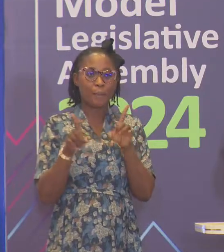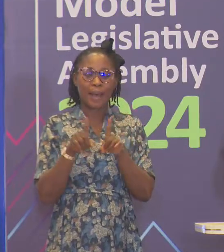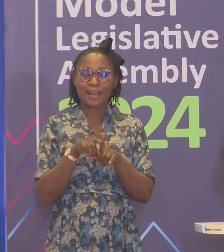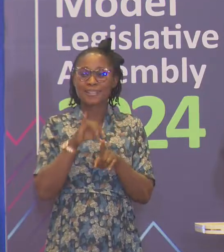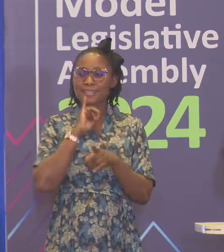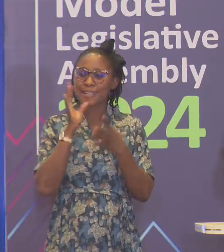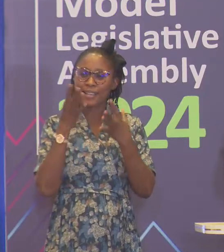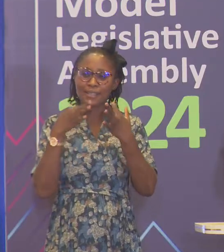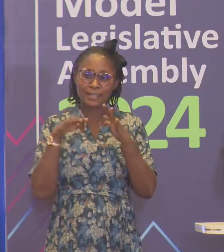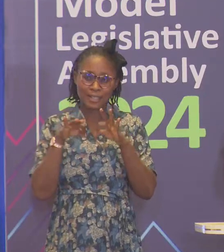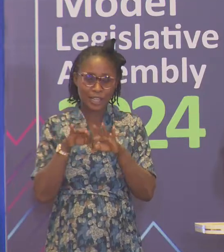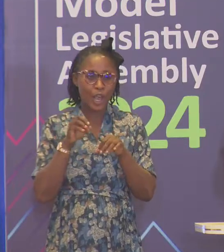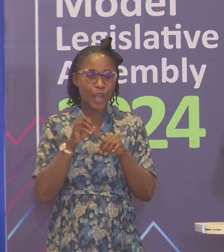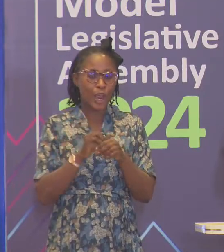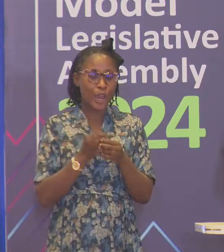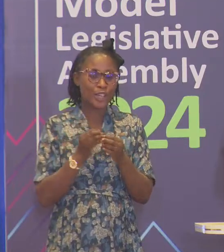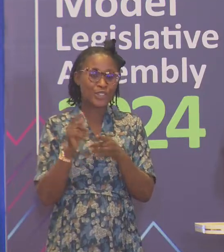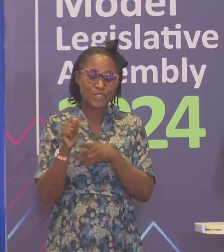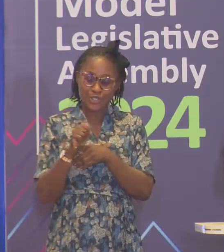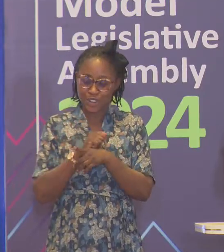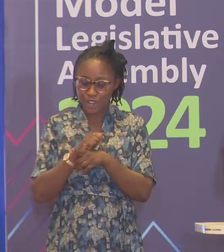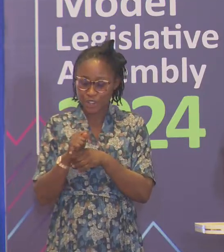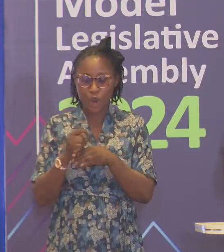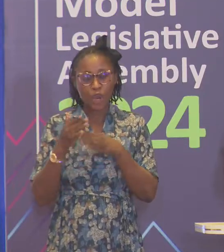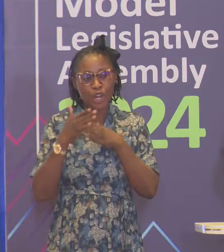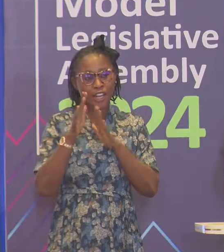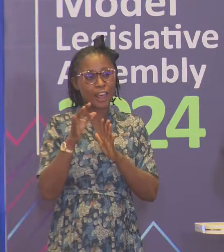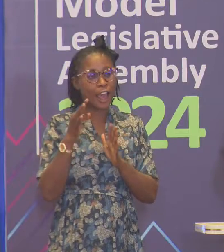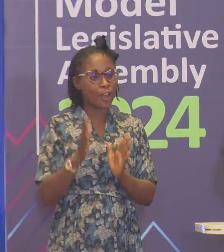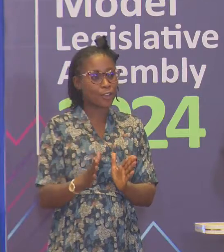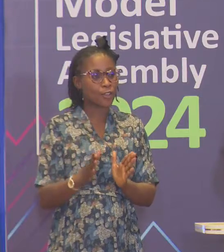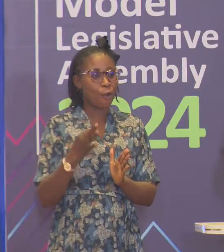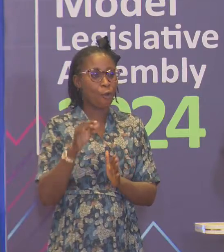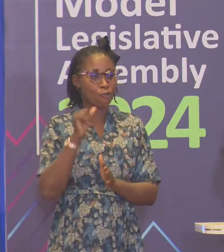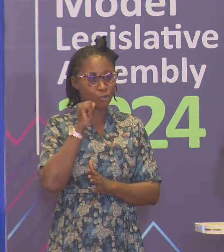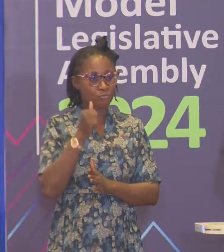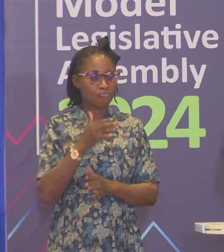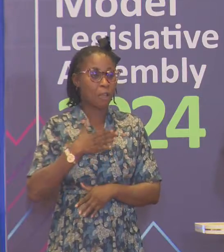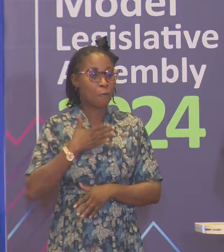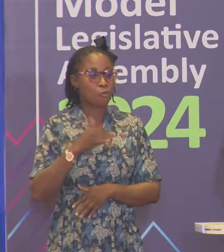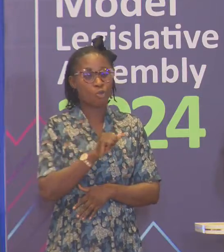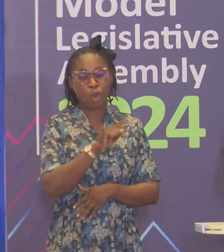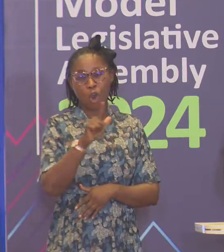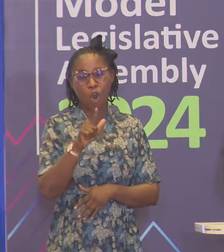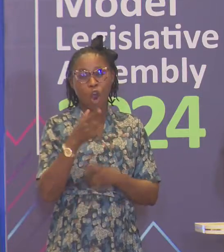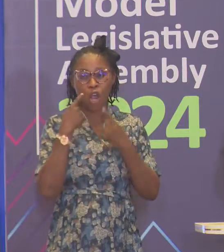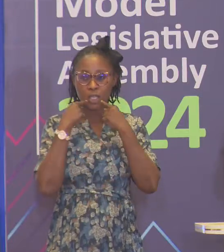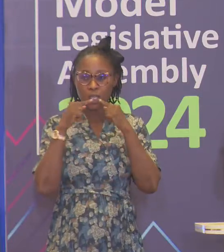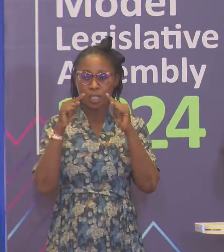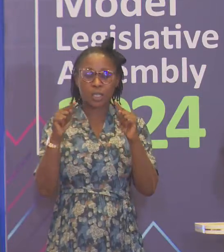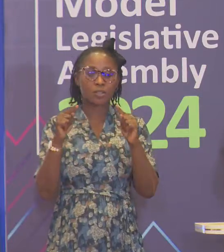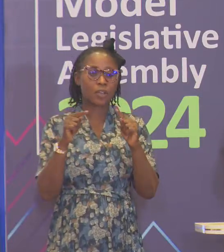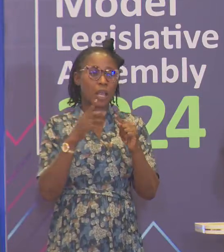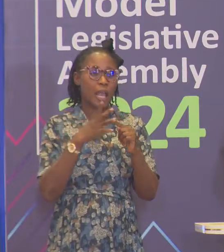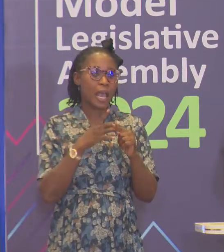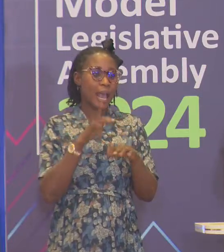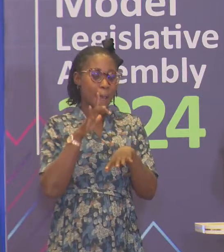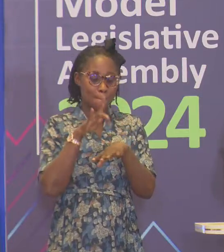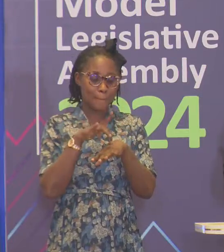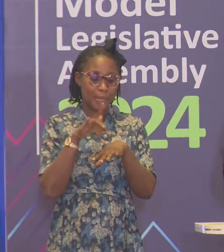essential in nurturing the leaders of tomorrow. I wish you all a successful and